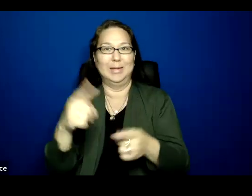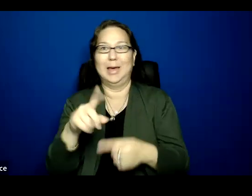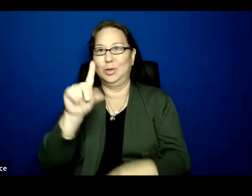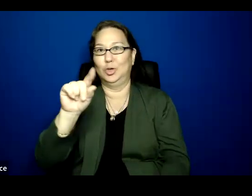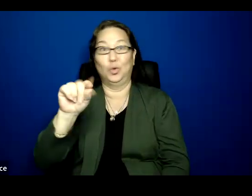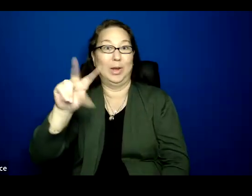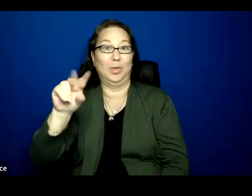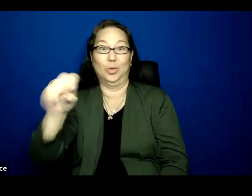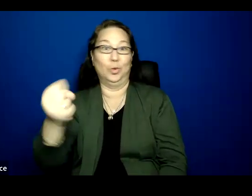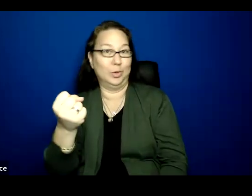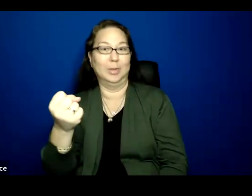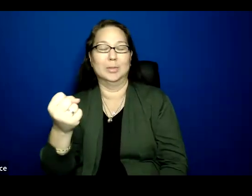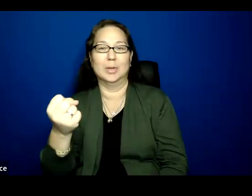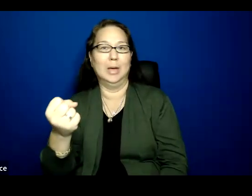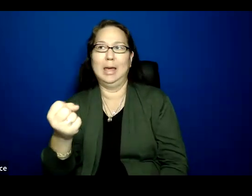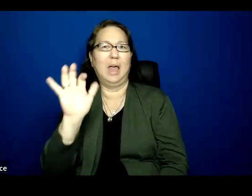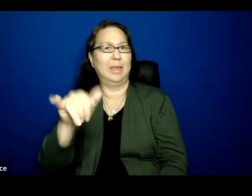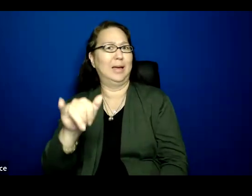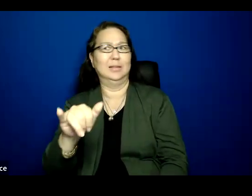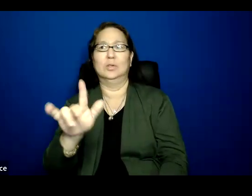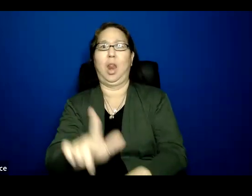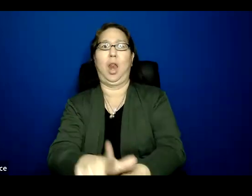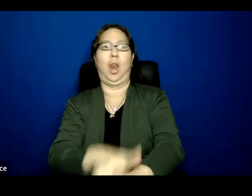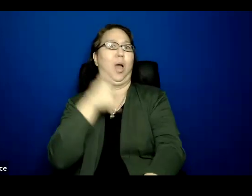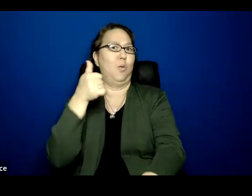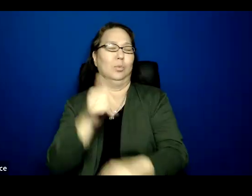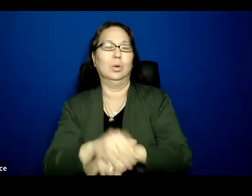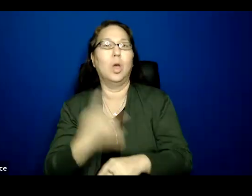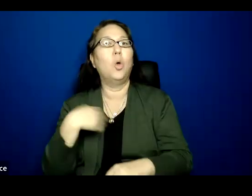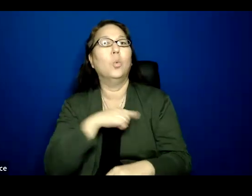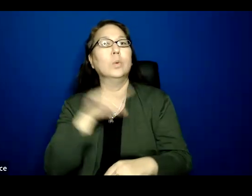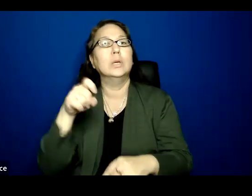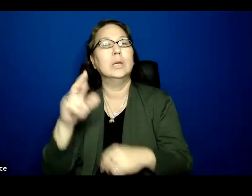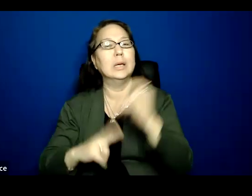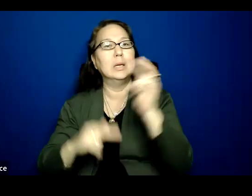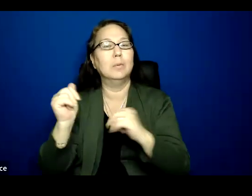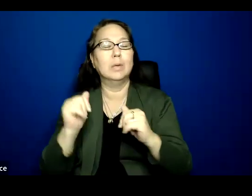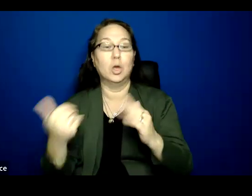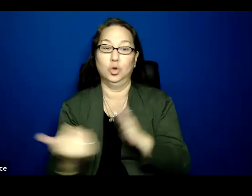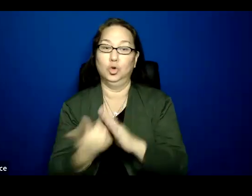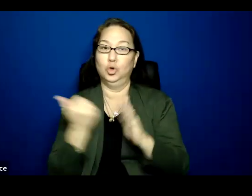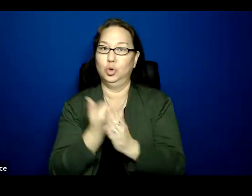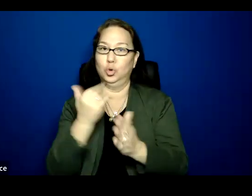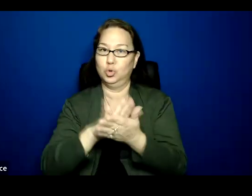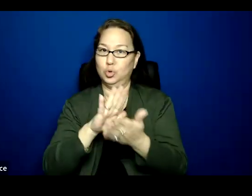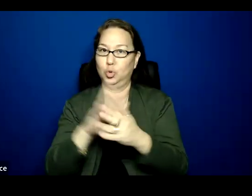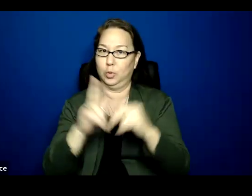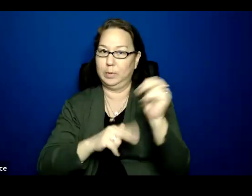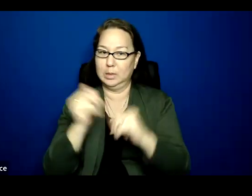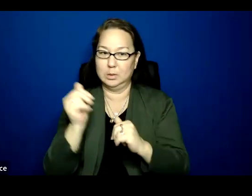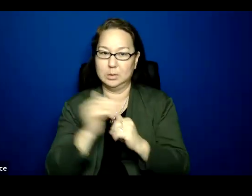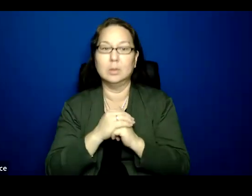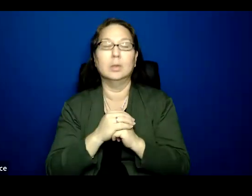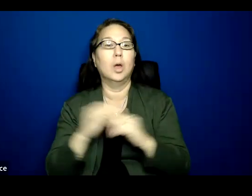It's just too long. We need to build more new school buildings, significantly renovate more school